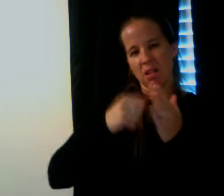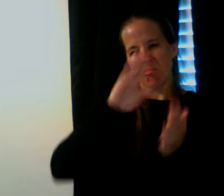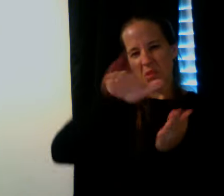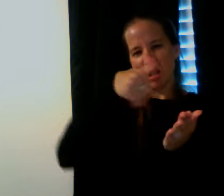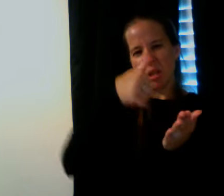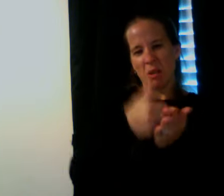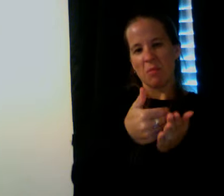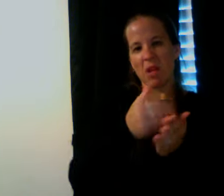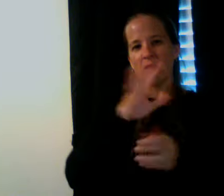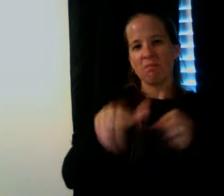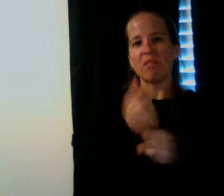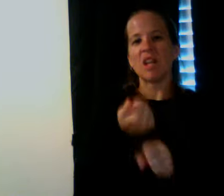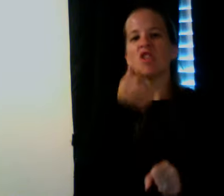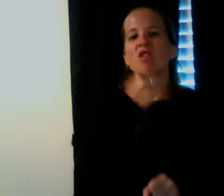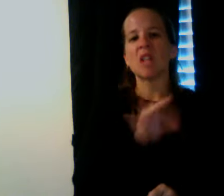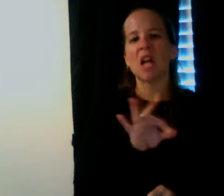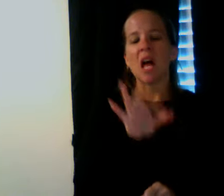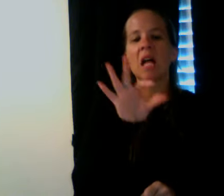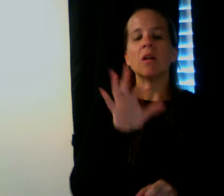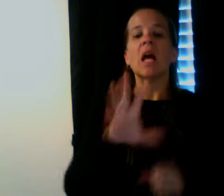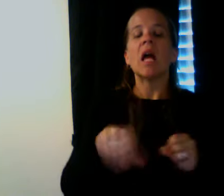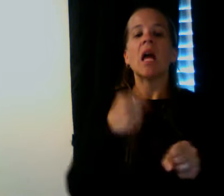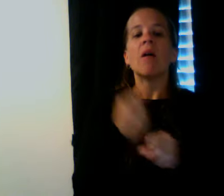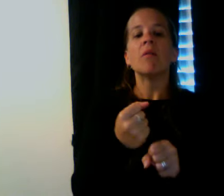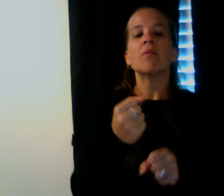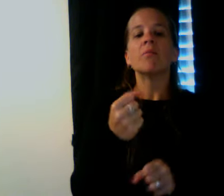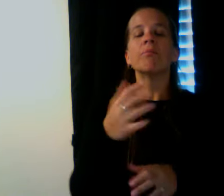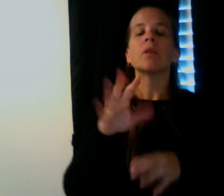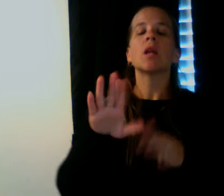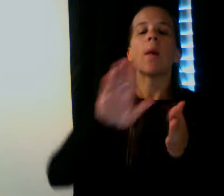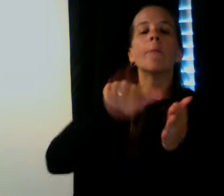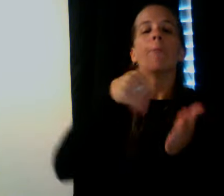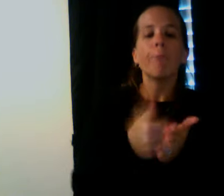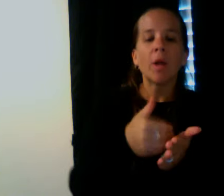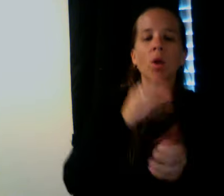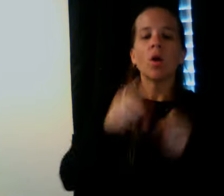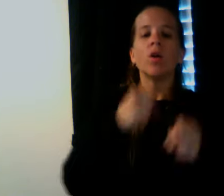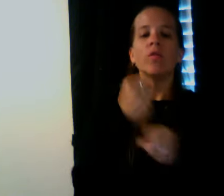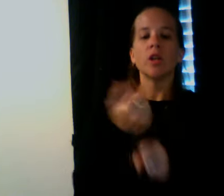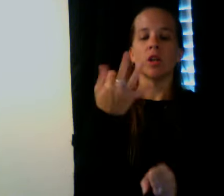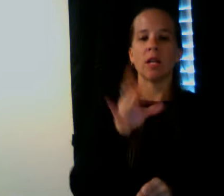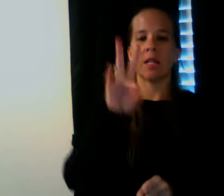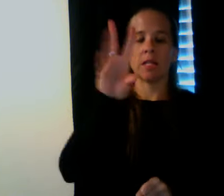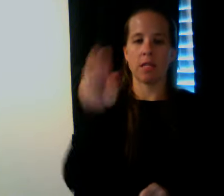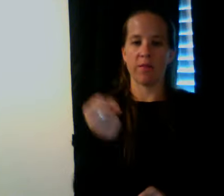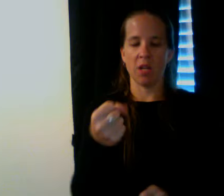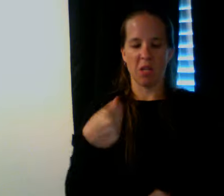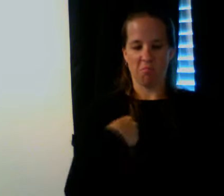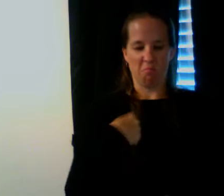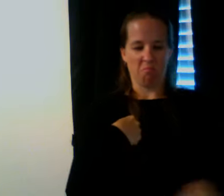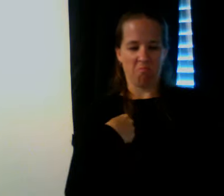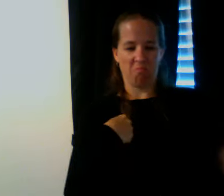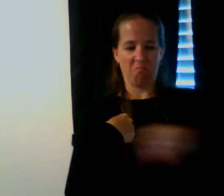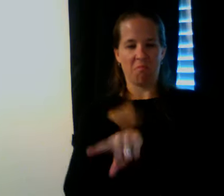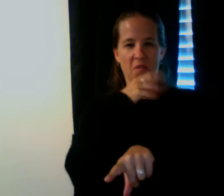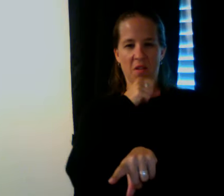your age. On the back cover of their final issue was a photograph of an early morning country road,